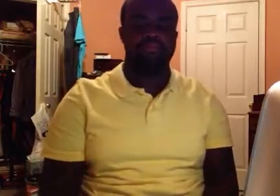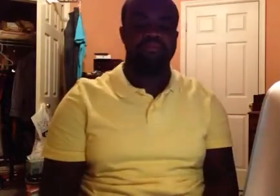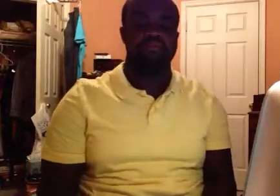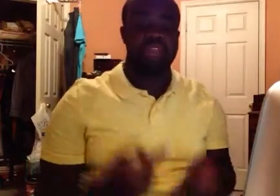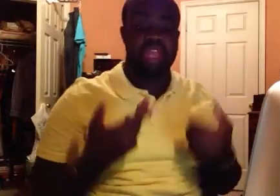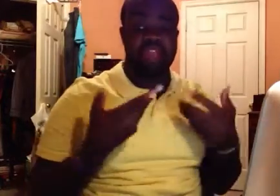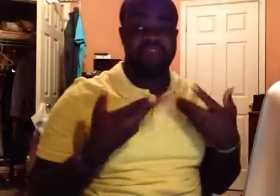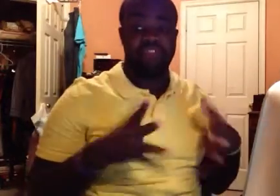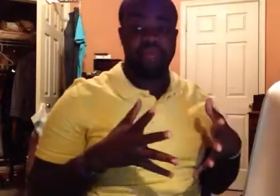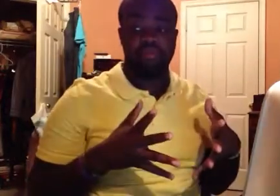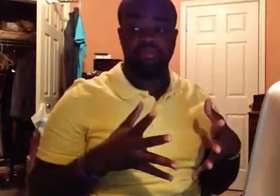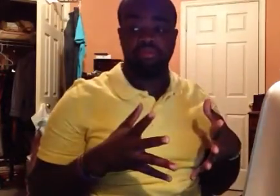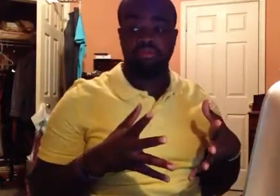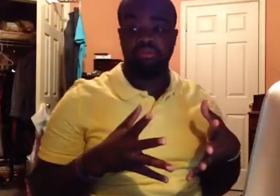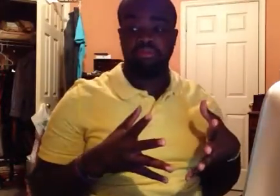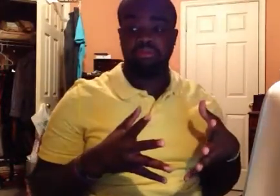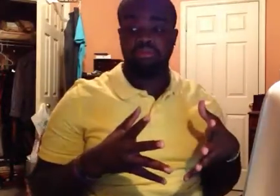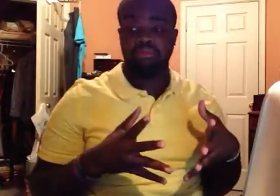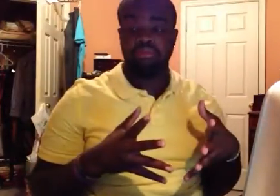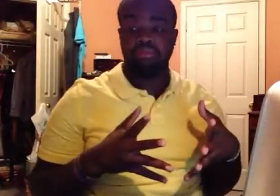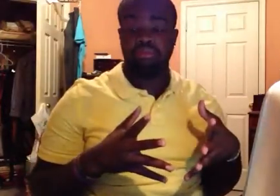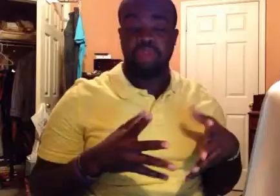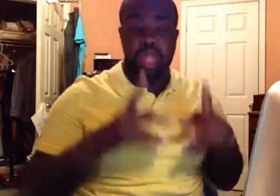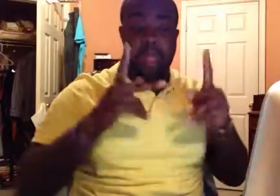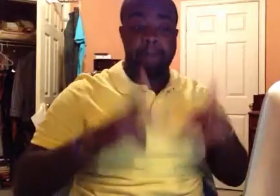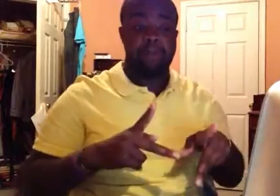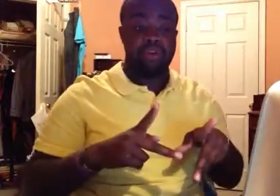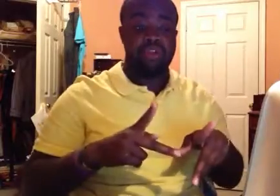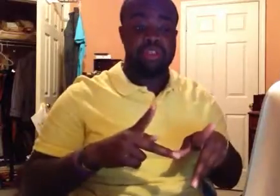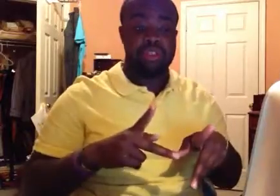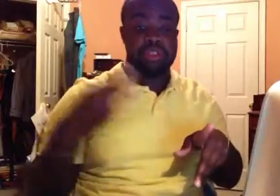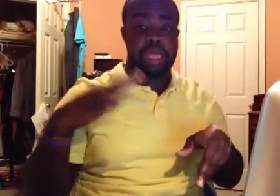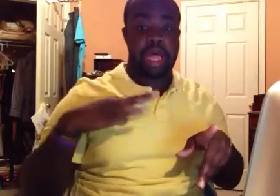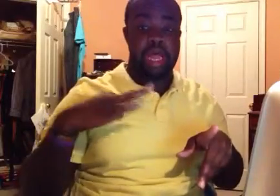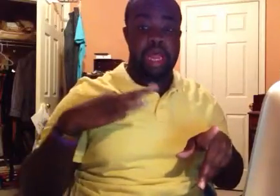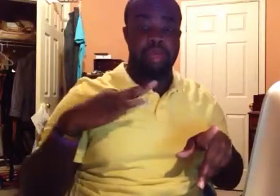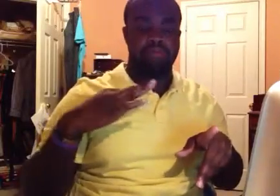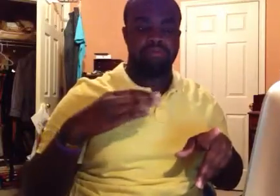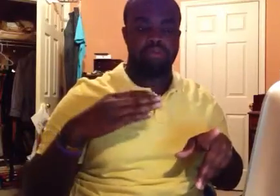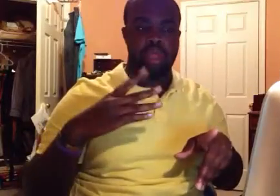them apart, put them into an envelope, it's distributed to everybody, and happy hour hits and everyone's happy.